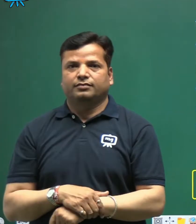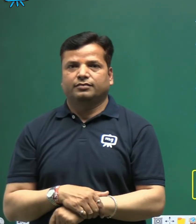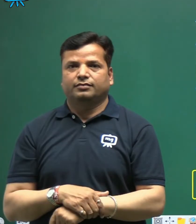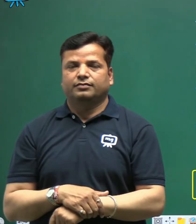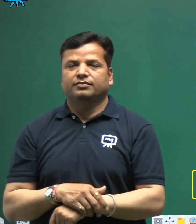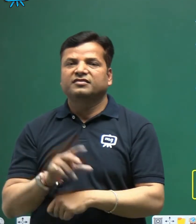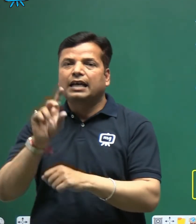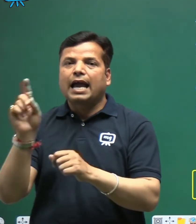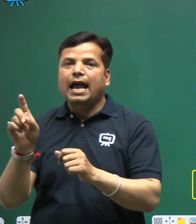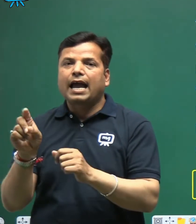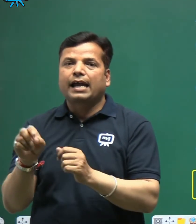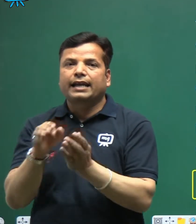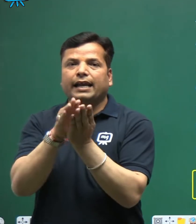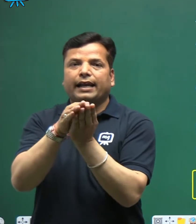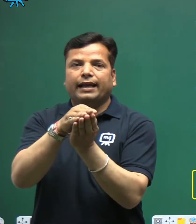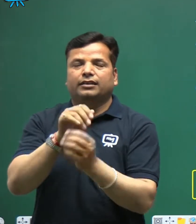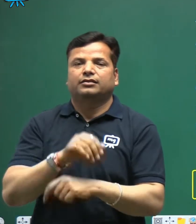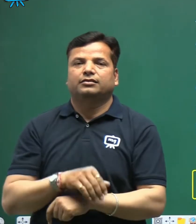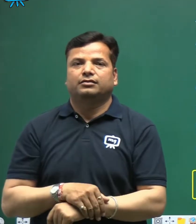and had